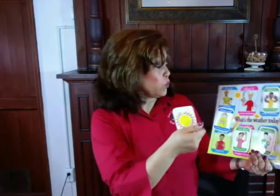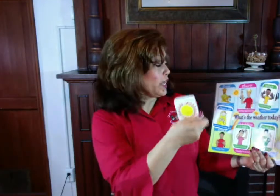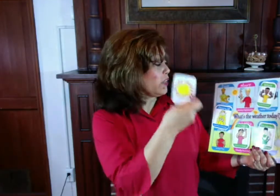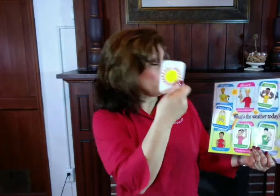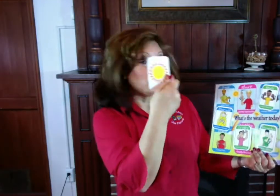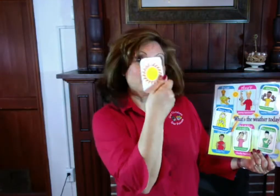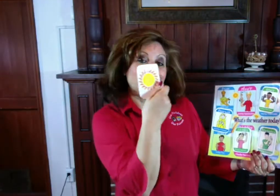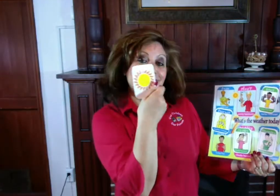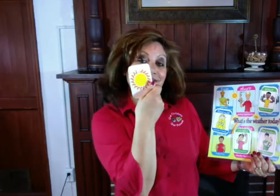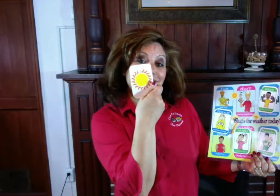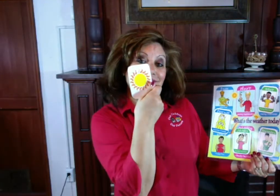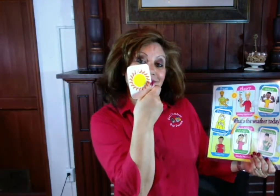asoleado.